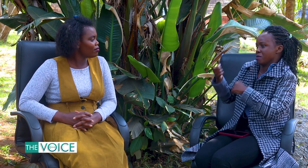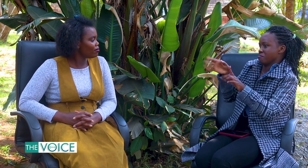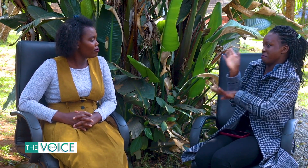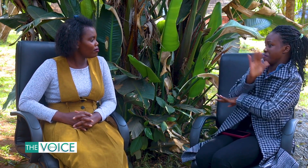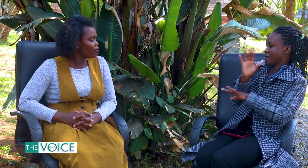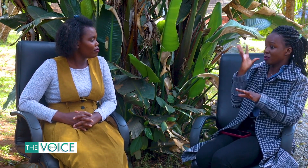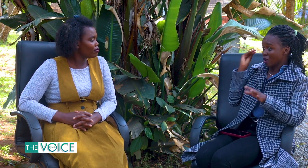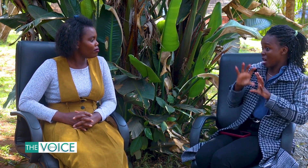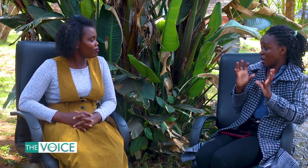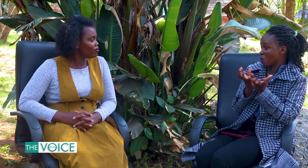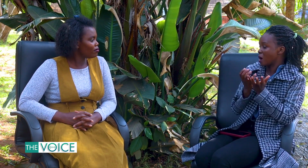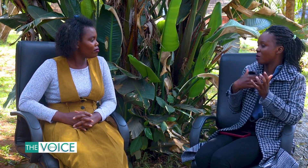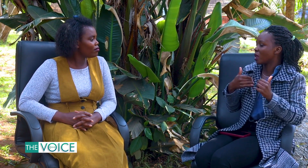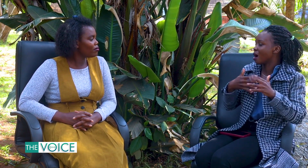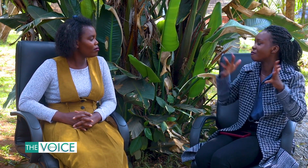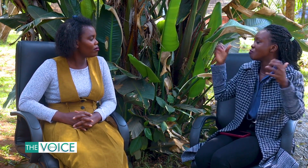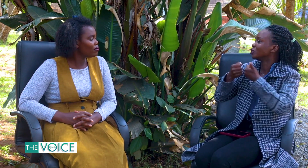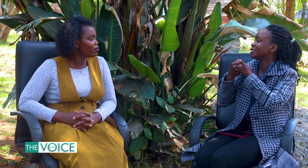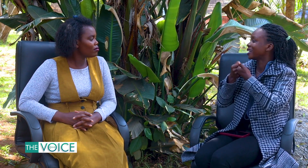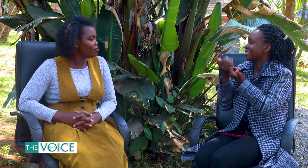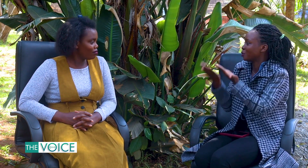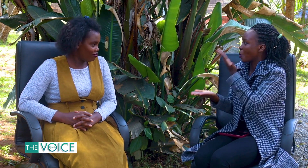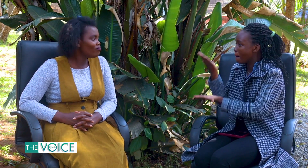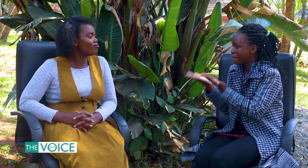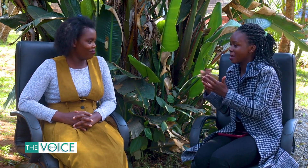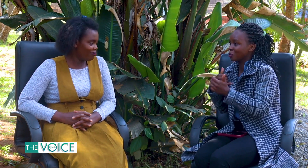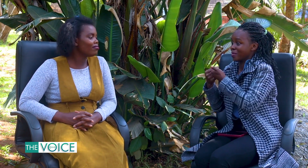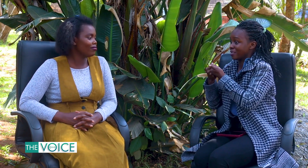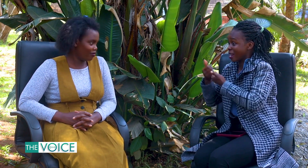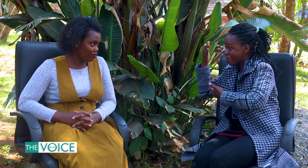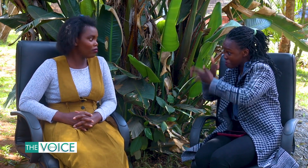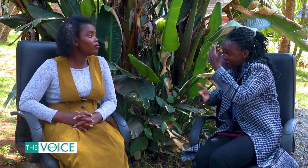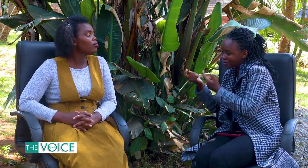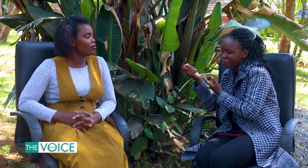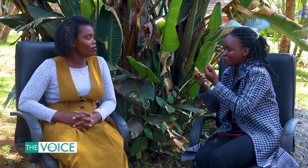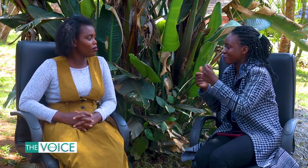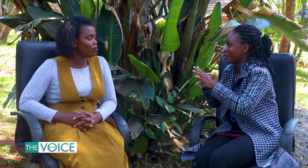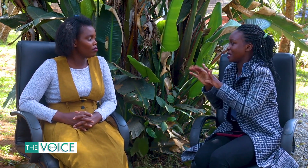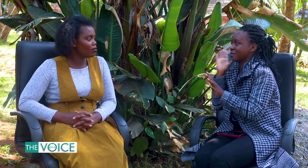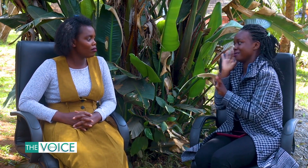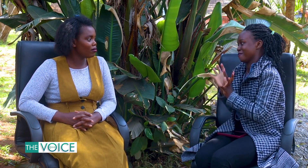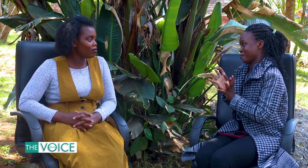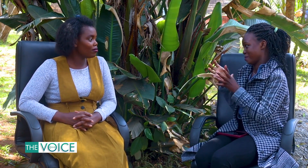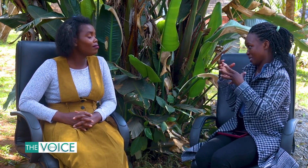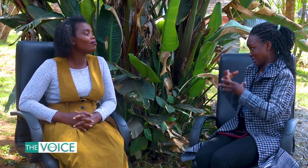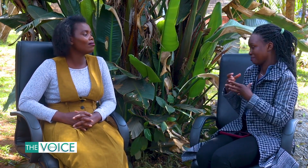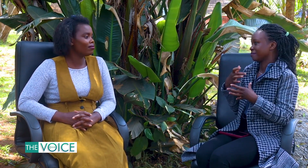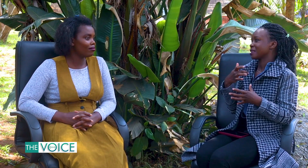look back, I remember in the hearing world, it was a bit challenging compared to the deaf world where the challenges were a bit fewer.